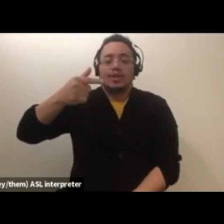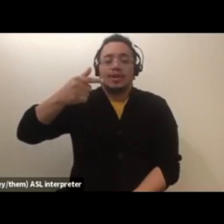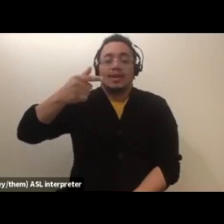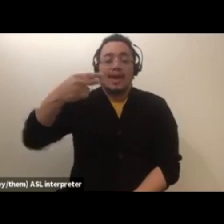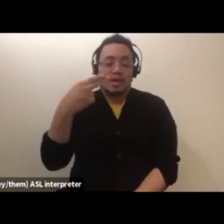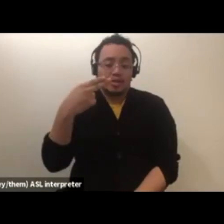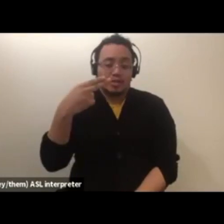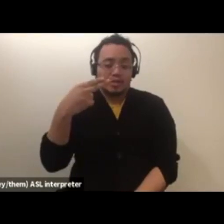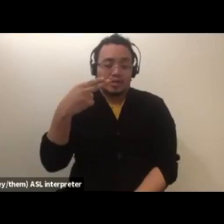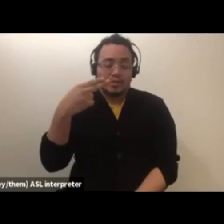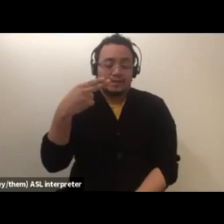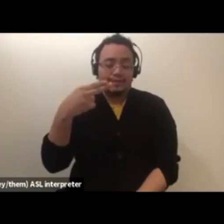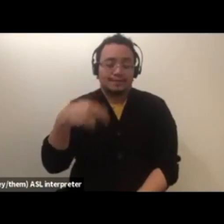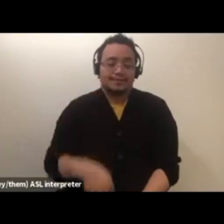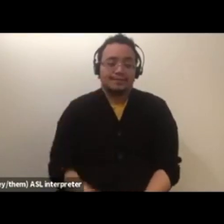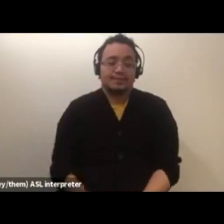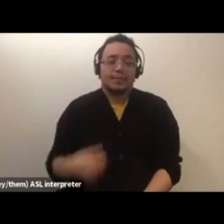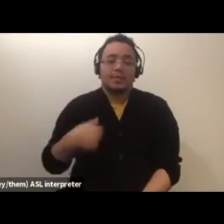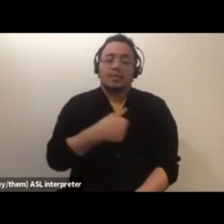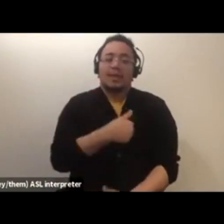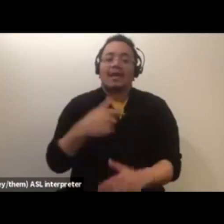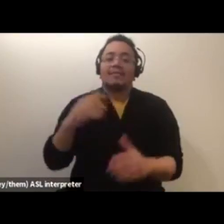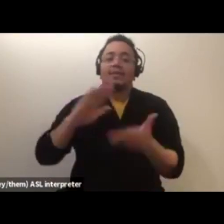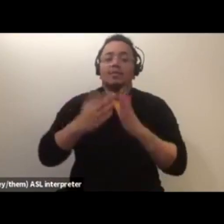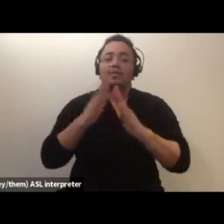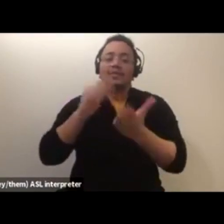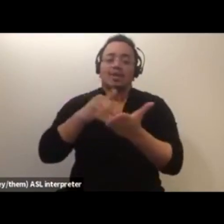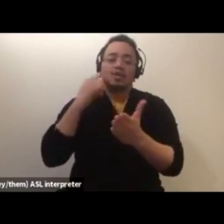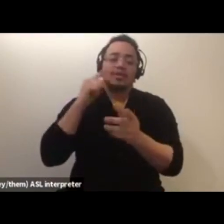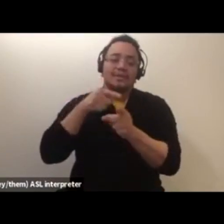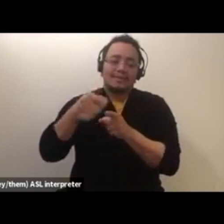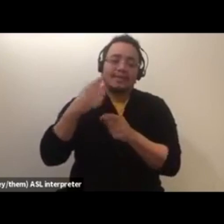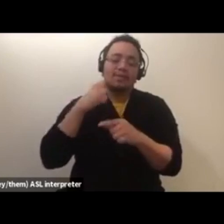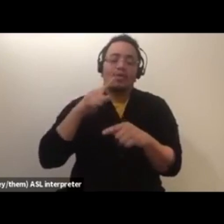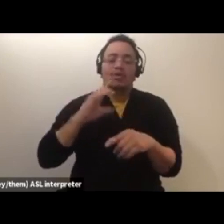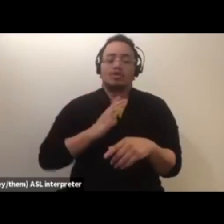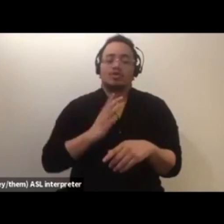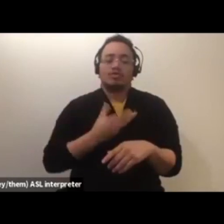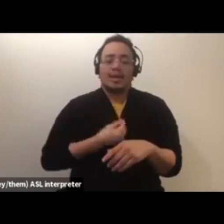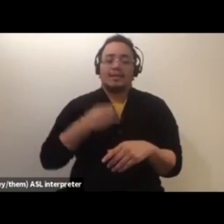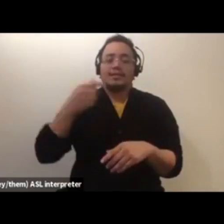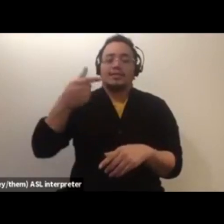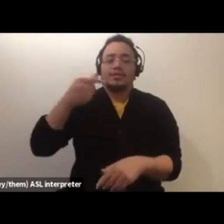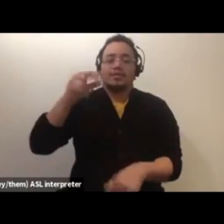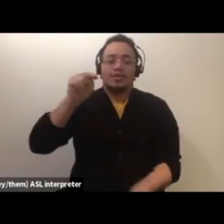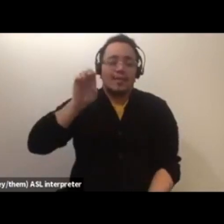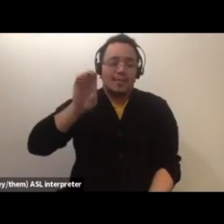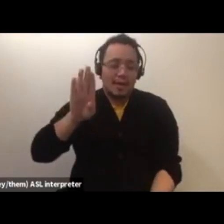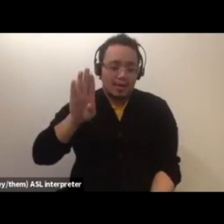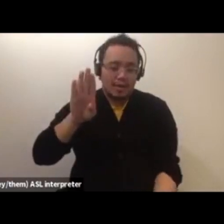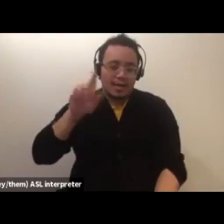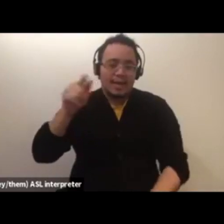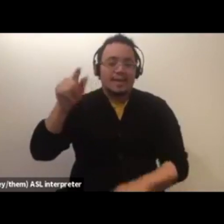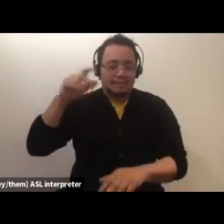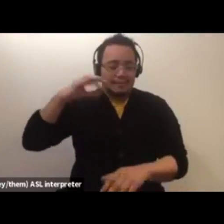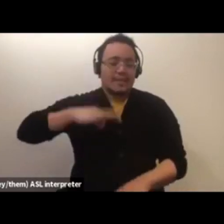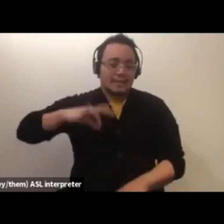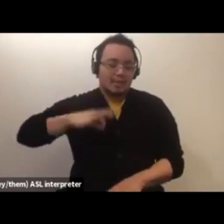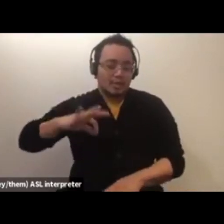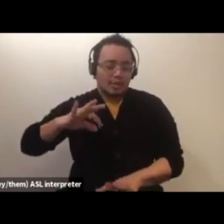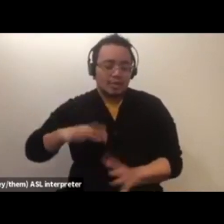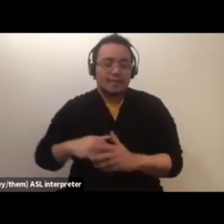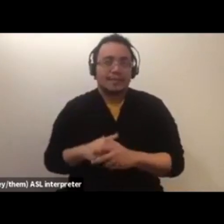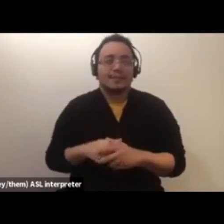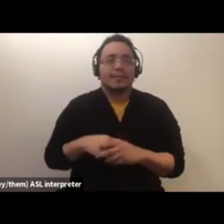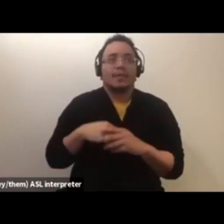center specifically for our transgender and non-binary community members in Pittsburgh. We also